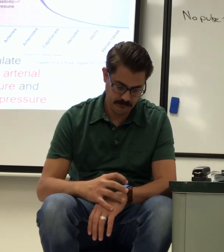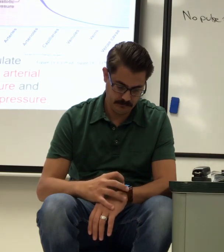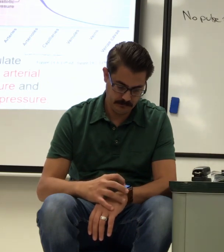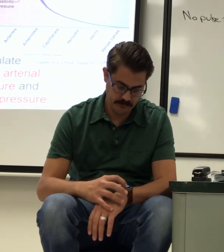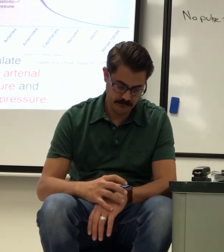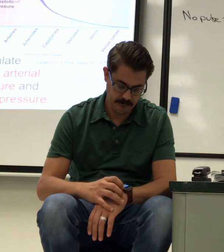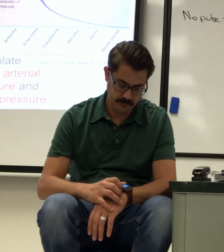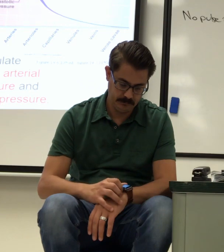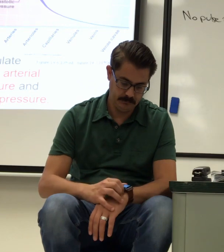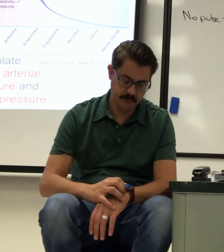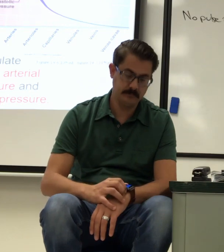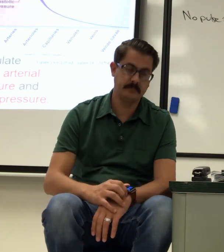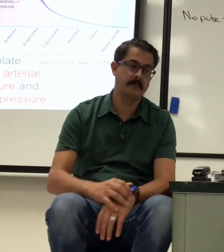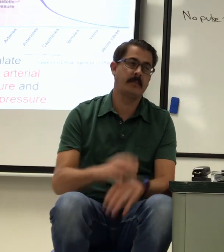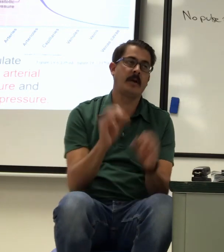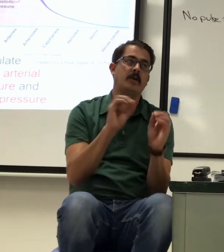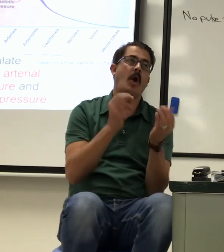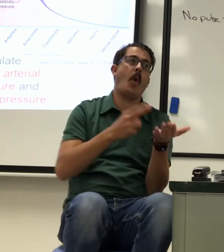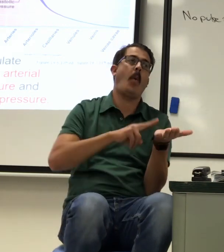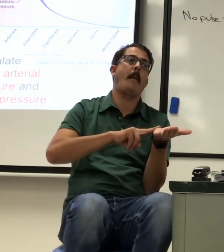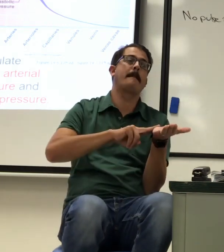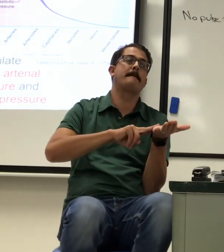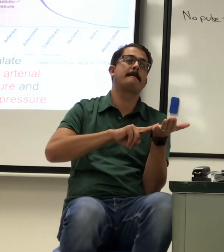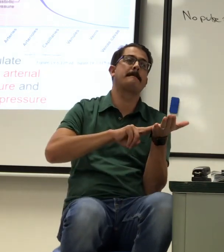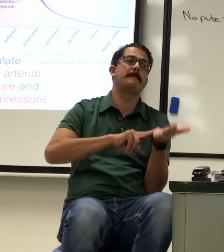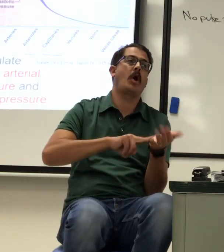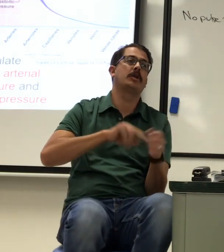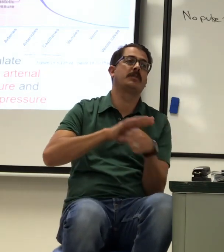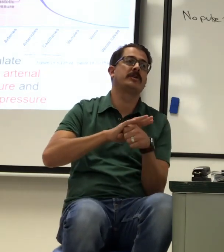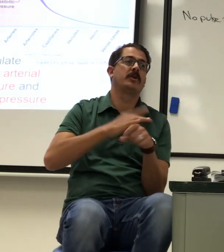No pulse pressure from arterioles